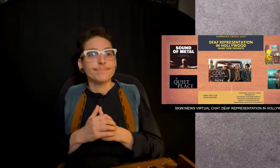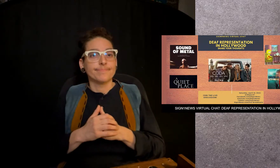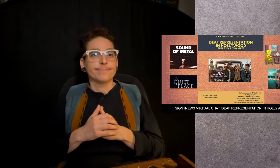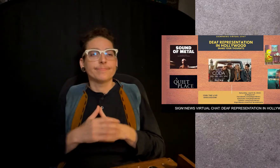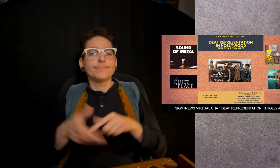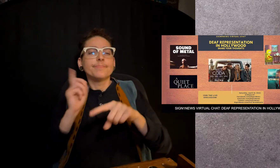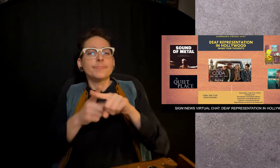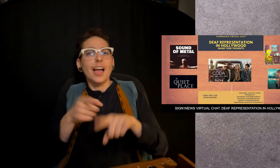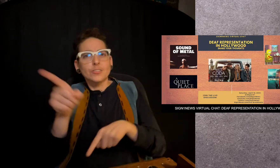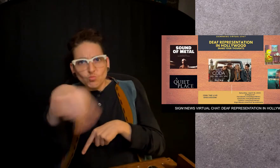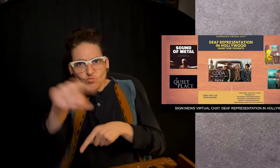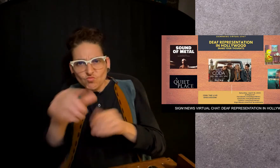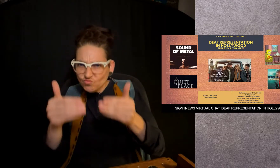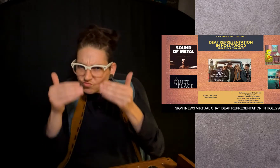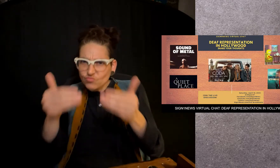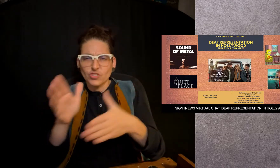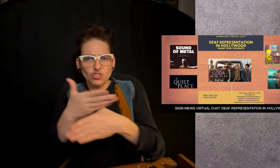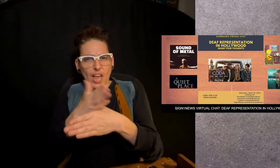and which ones completely missed the mark?